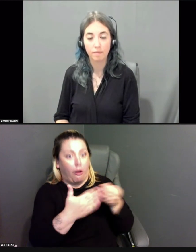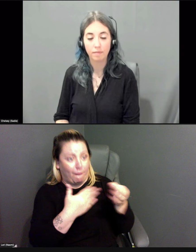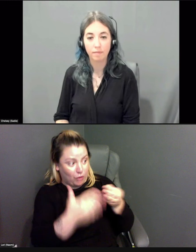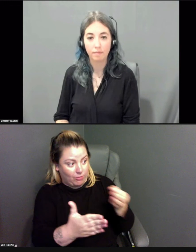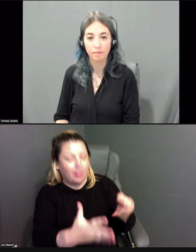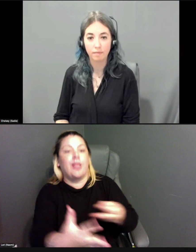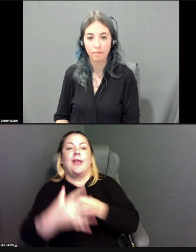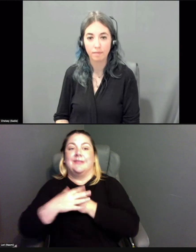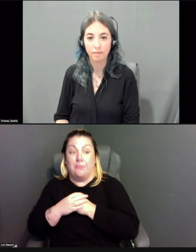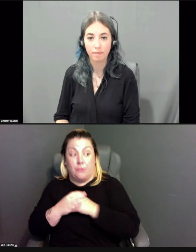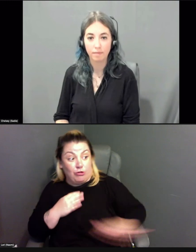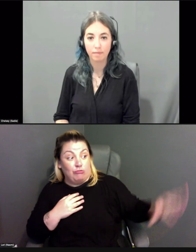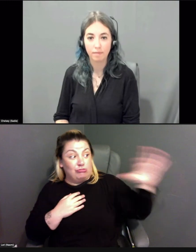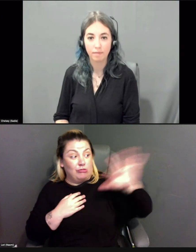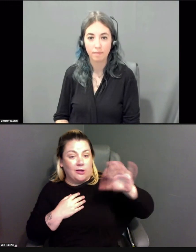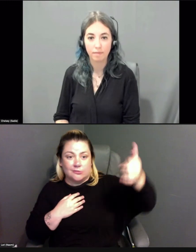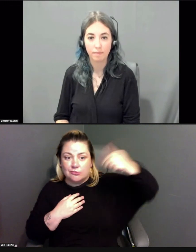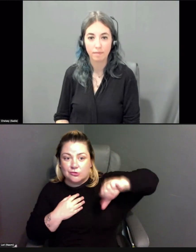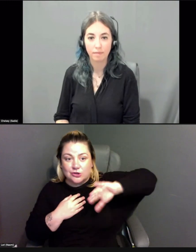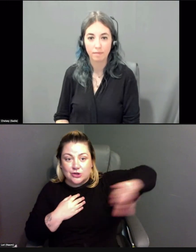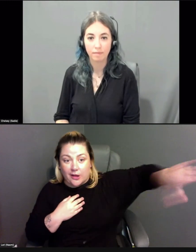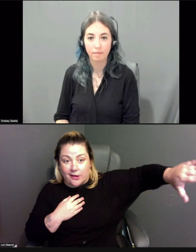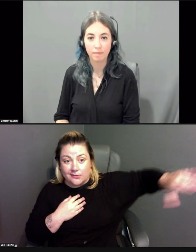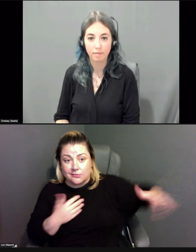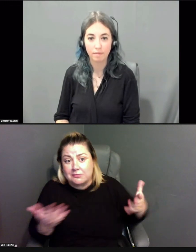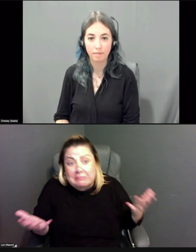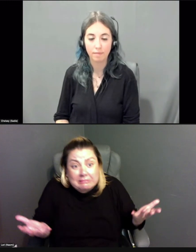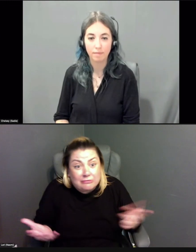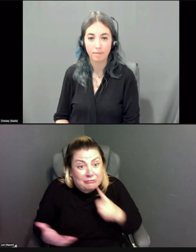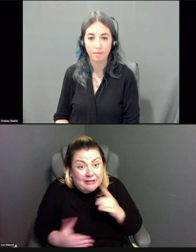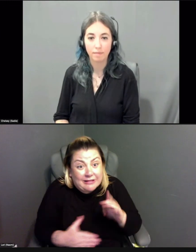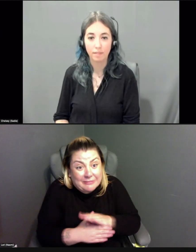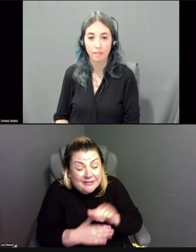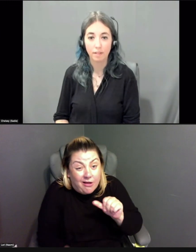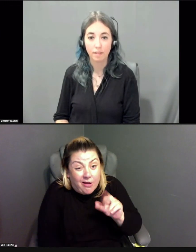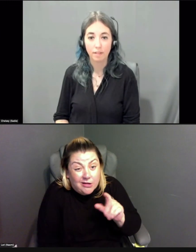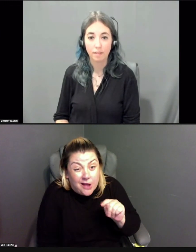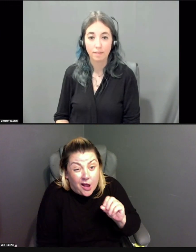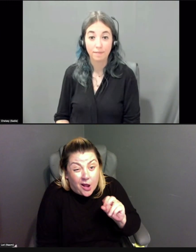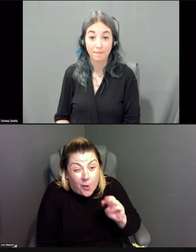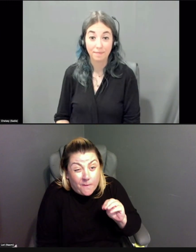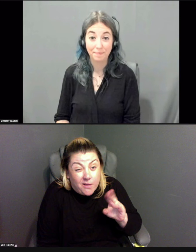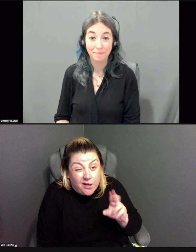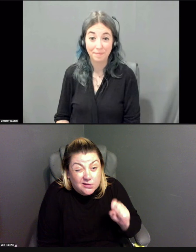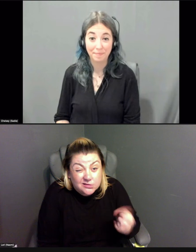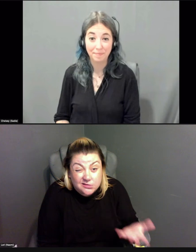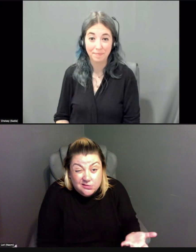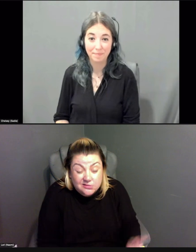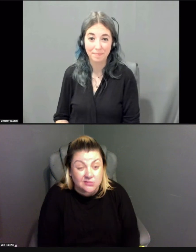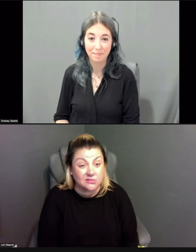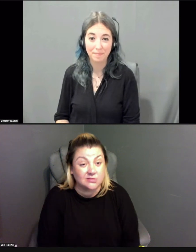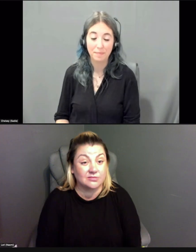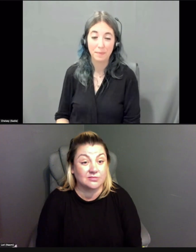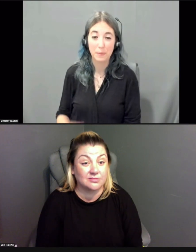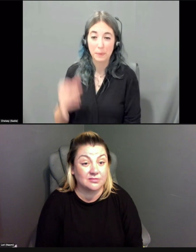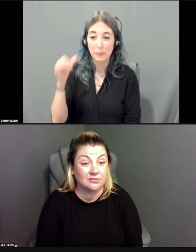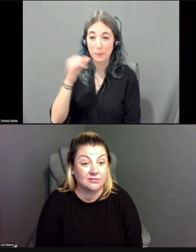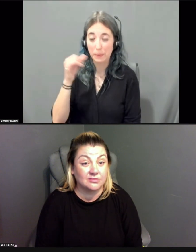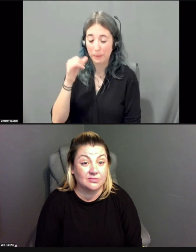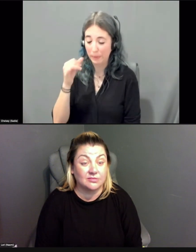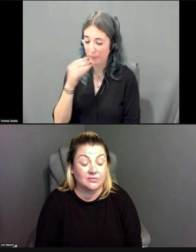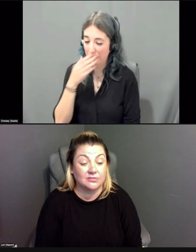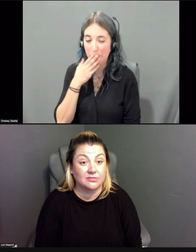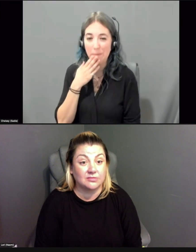could really, I know we don't have a lot of time left today, but I feel like we'll say this all the time, that could be a whole